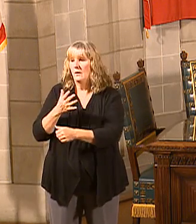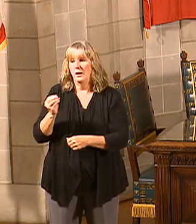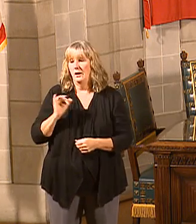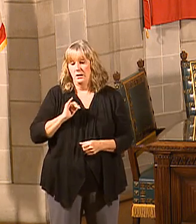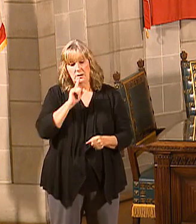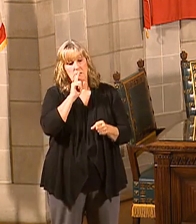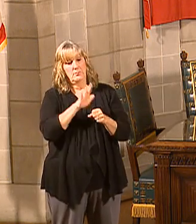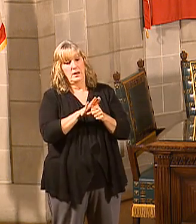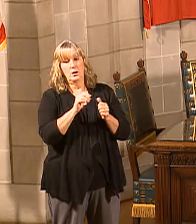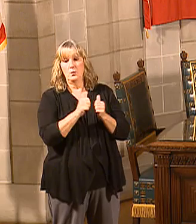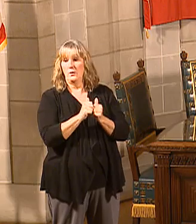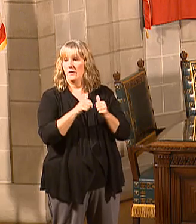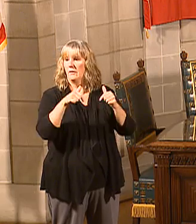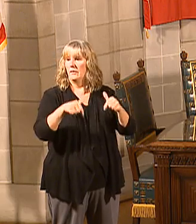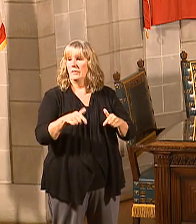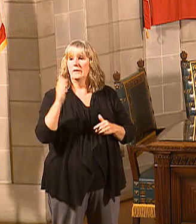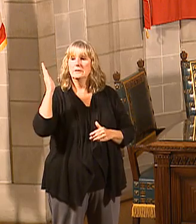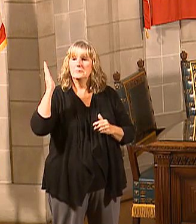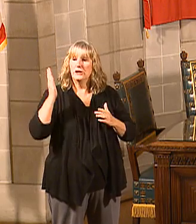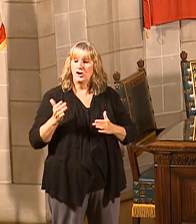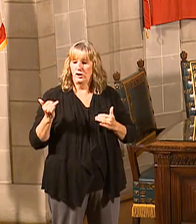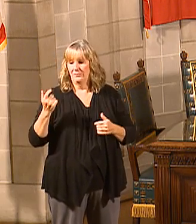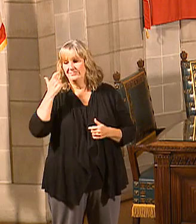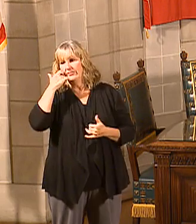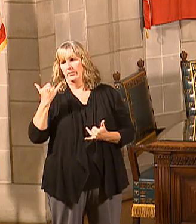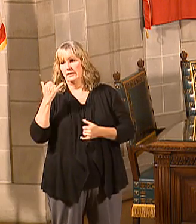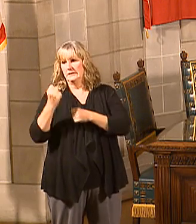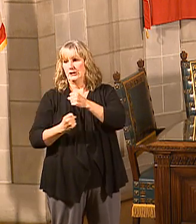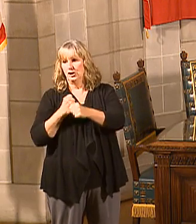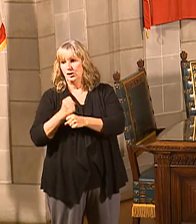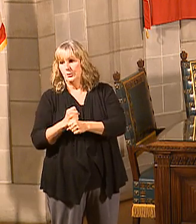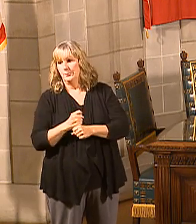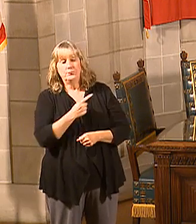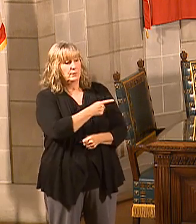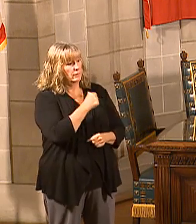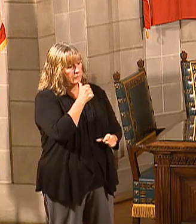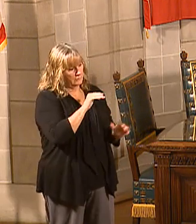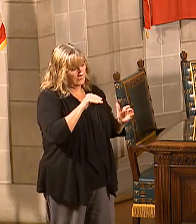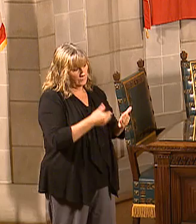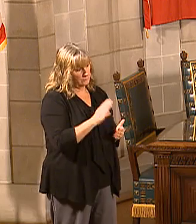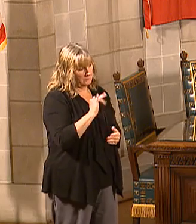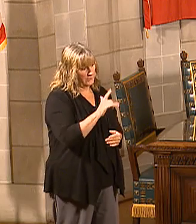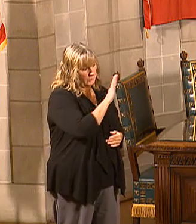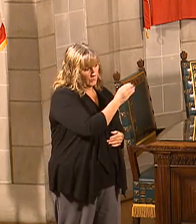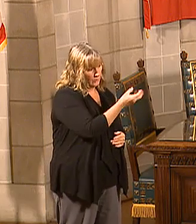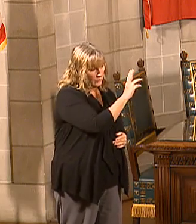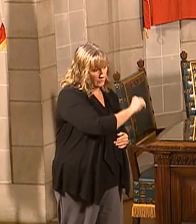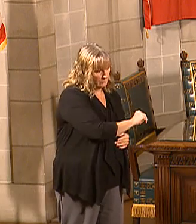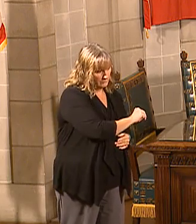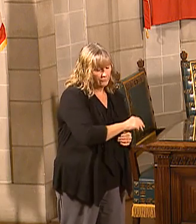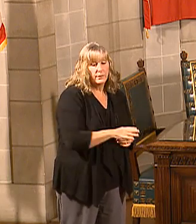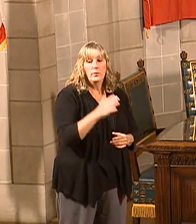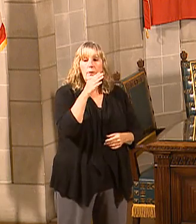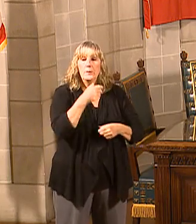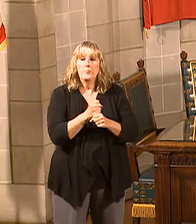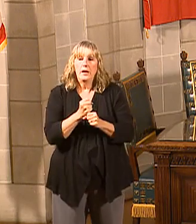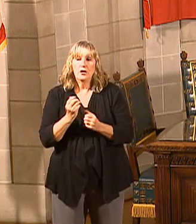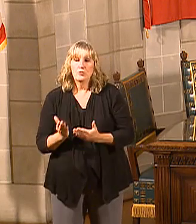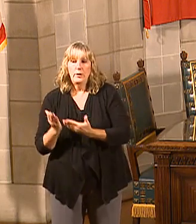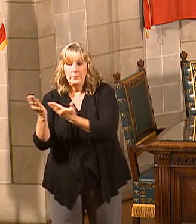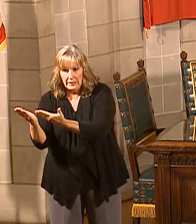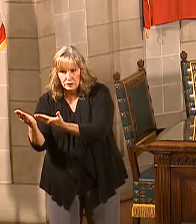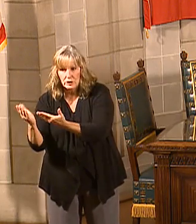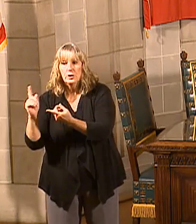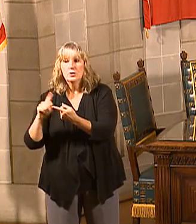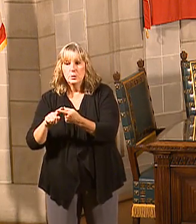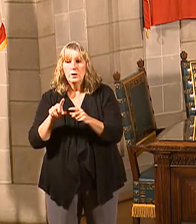committed to with the speaker earlier this year. You will not introduce a bill of your own. We will be making a recommendation